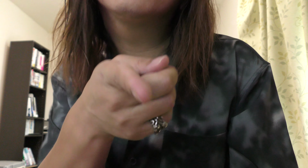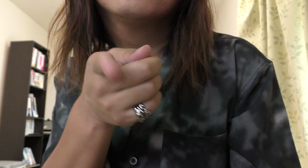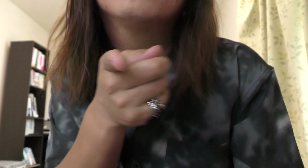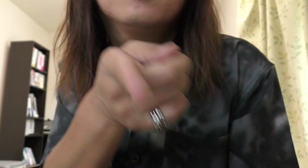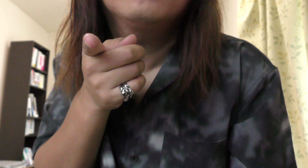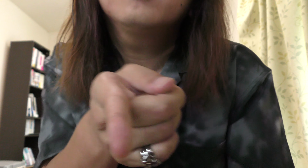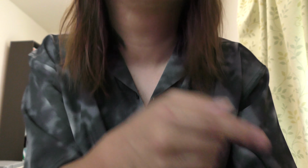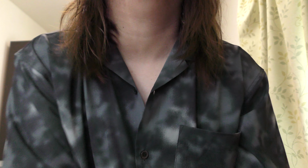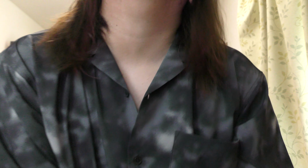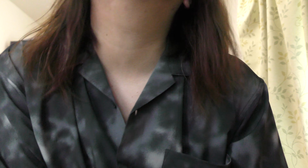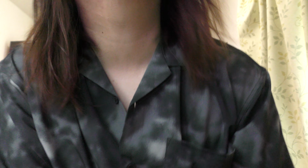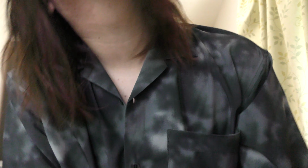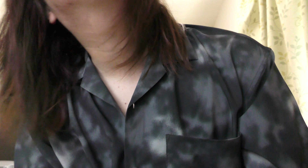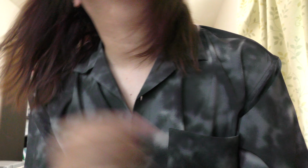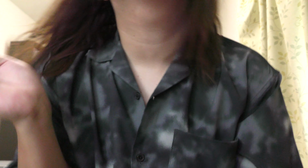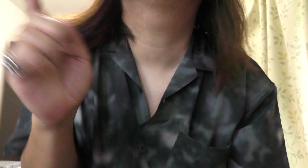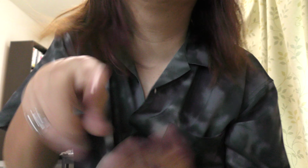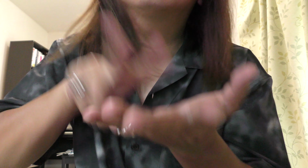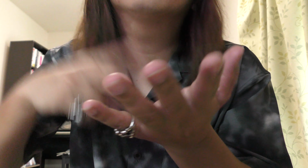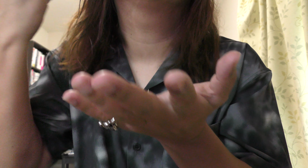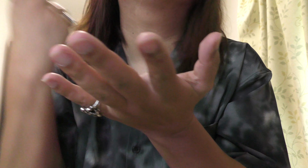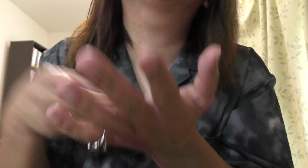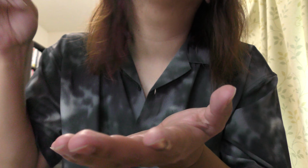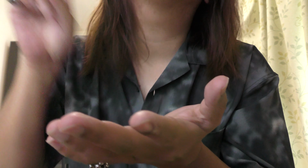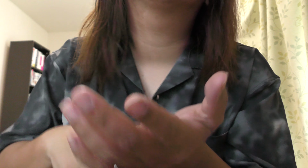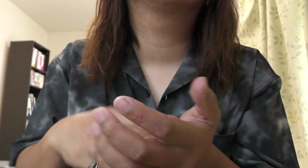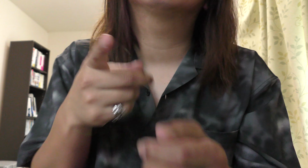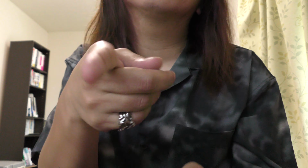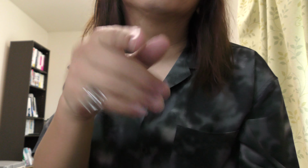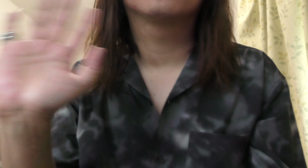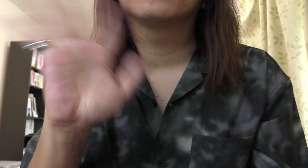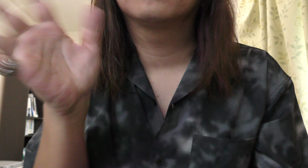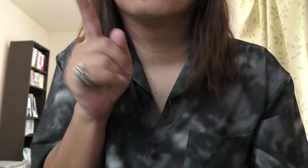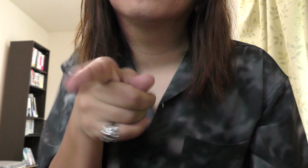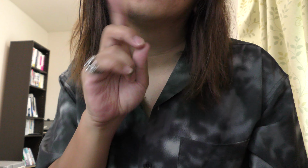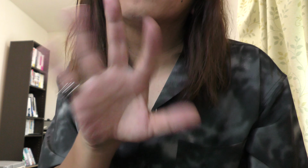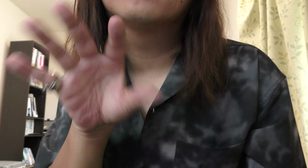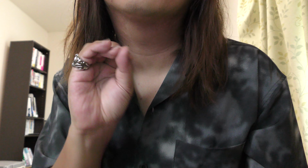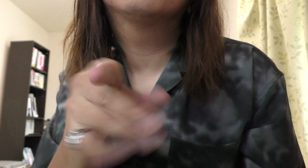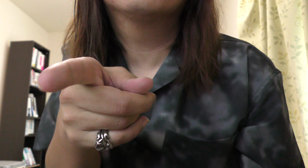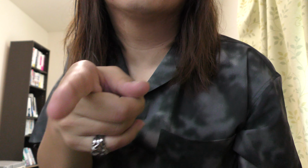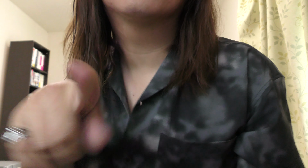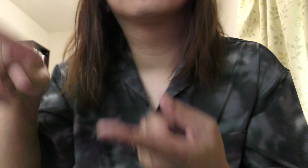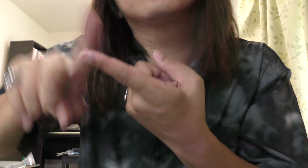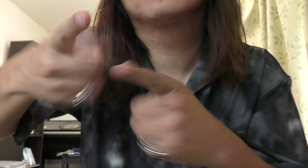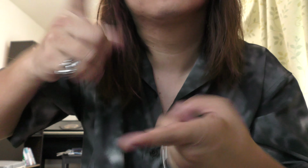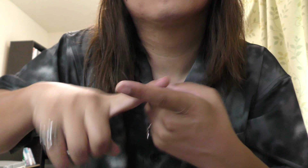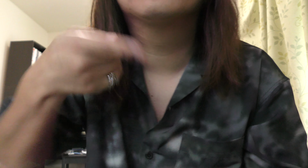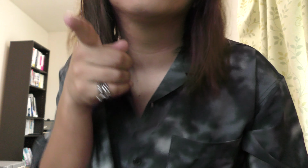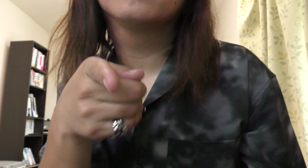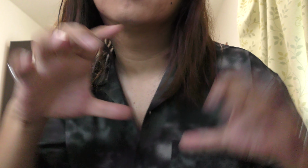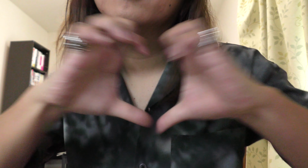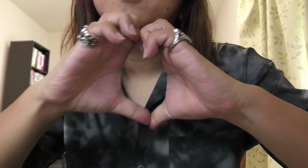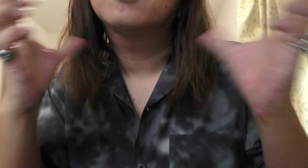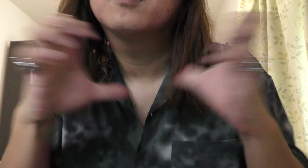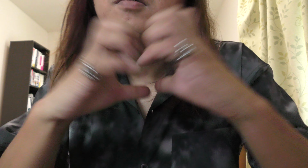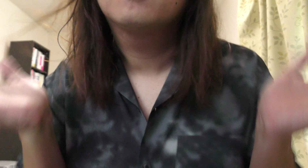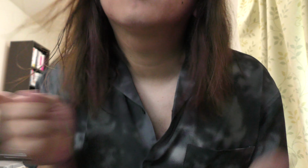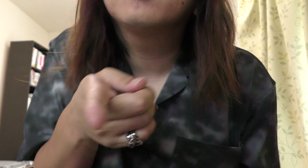with his baggy clothes He was a skater boy, she said see you later boy, he wasn't good enough for her